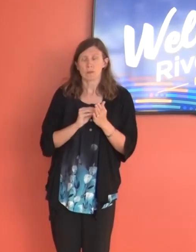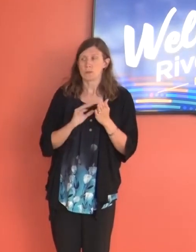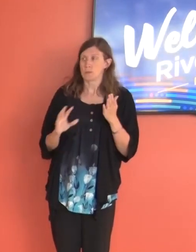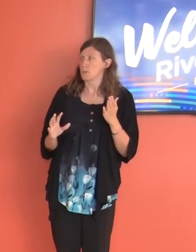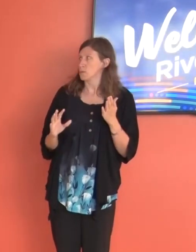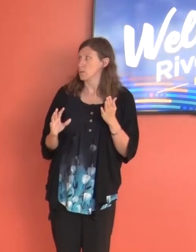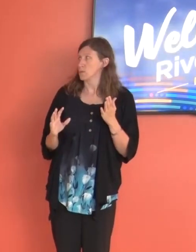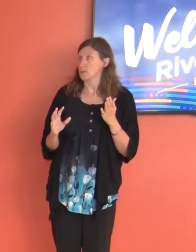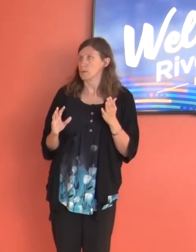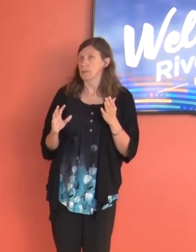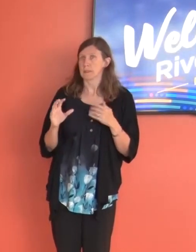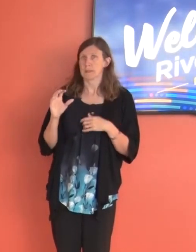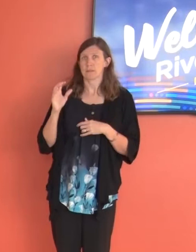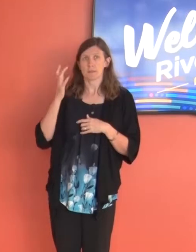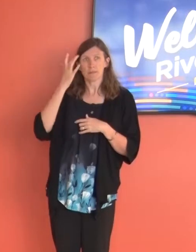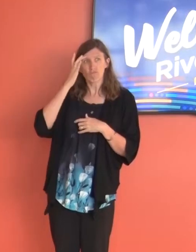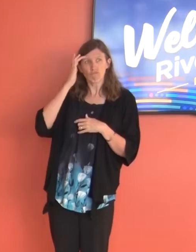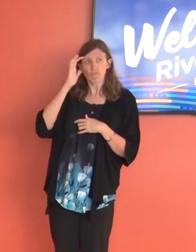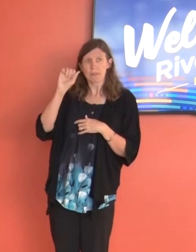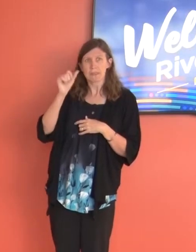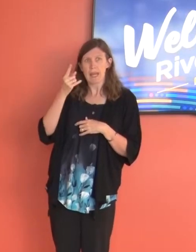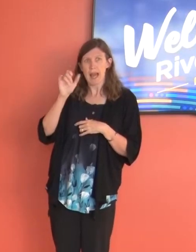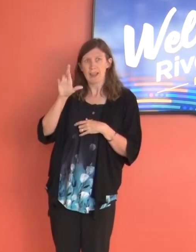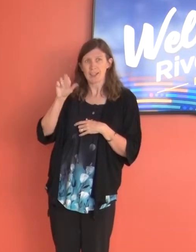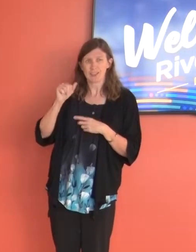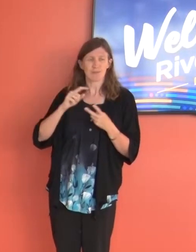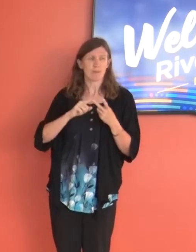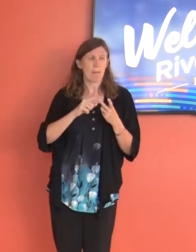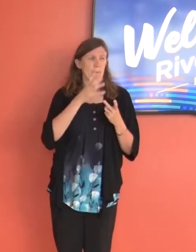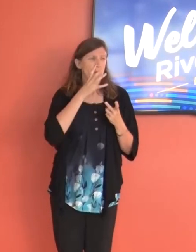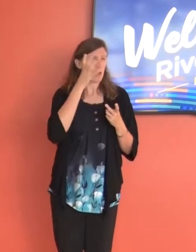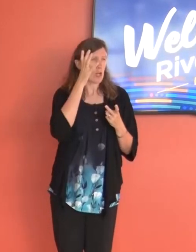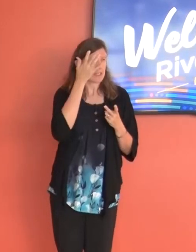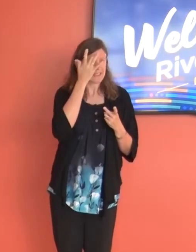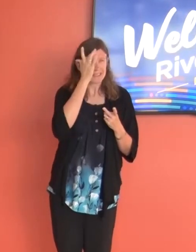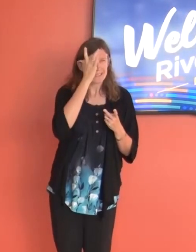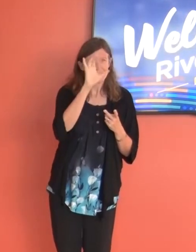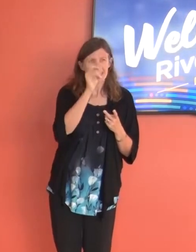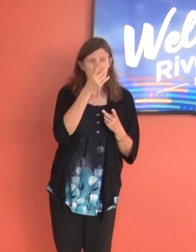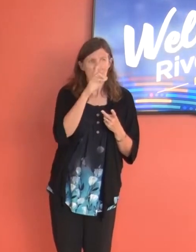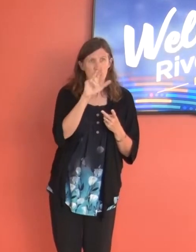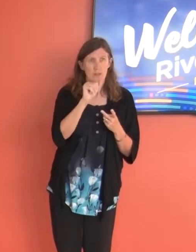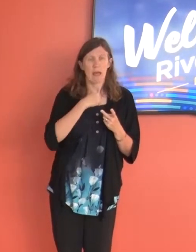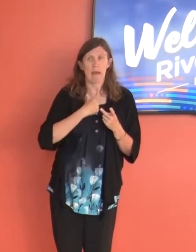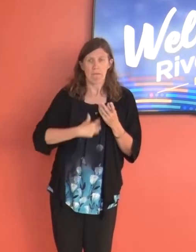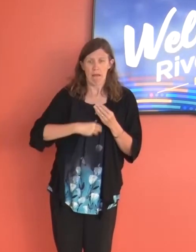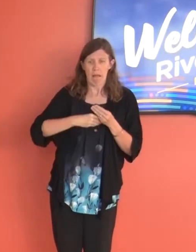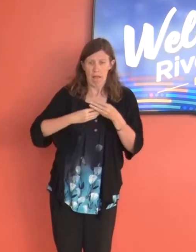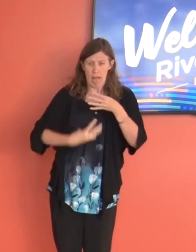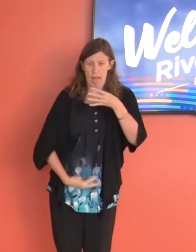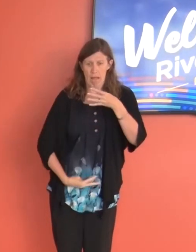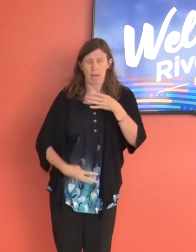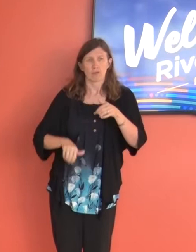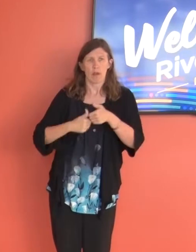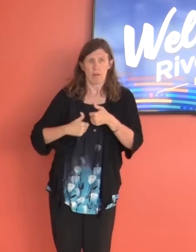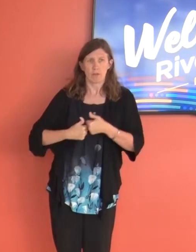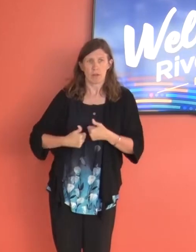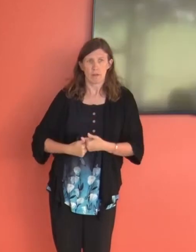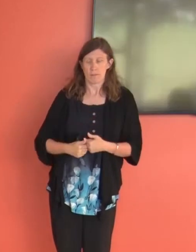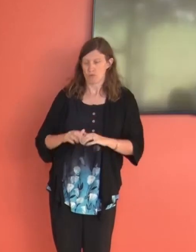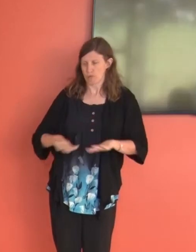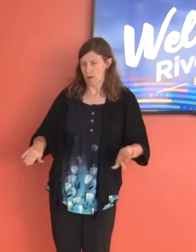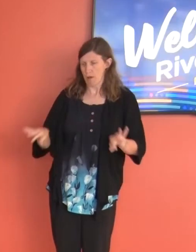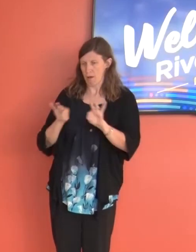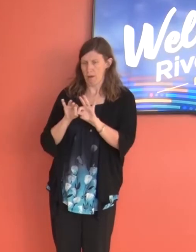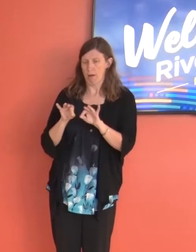their student scholars, their parent scholars, they've got all these challenges, but childcare is one of those critical things